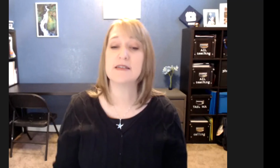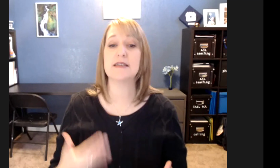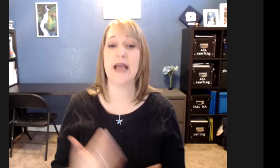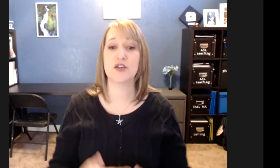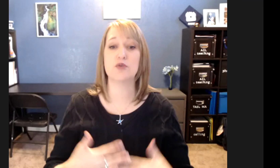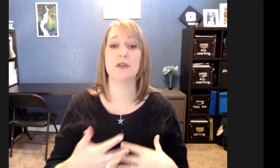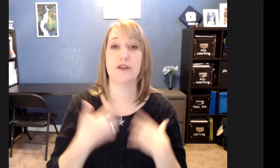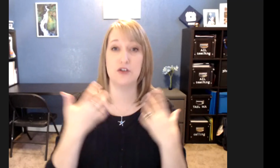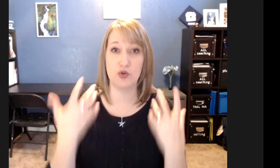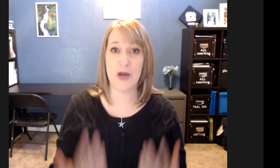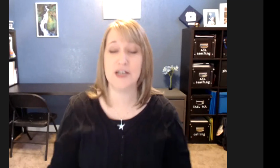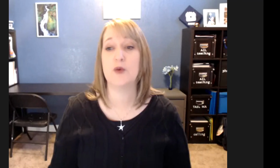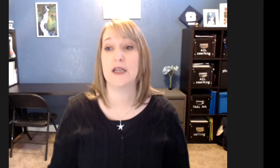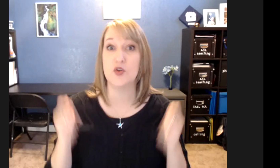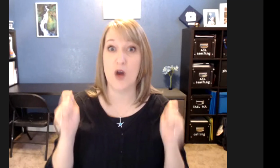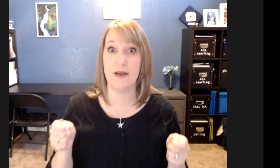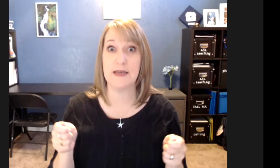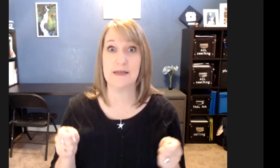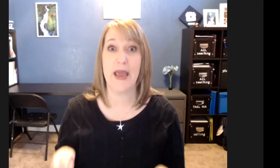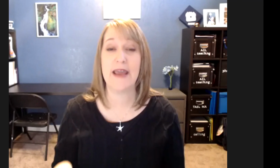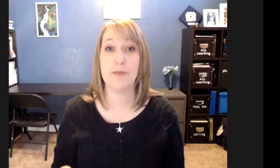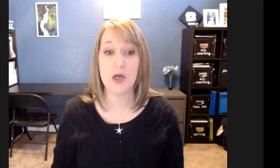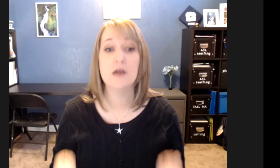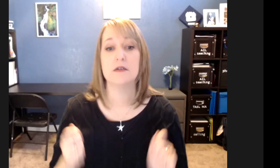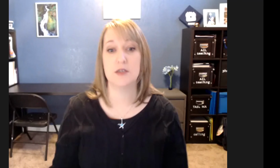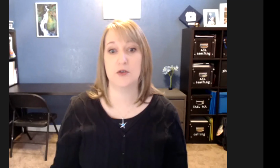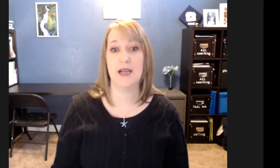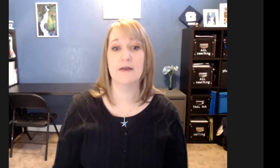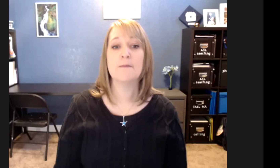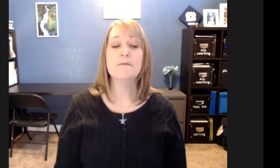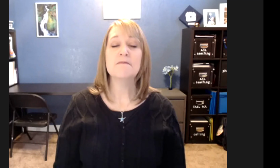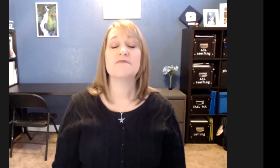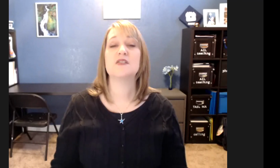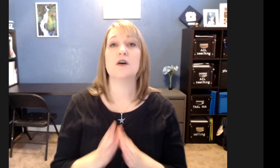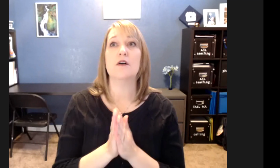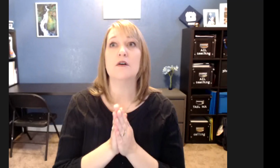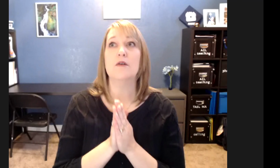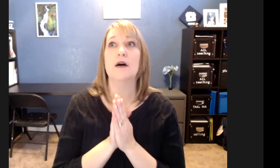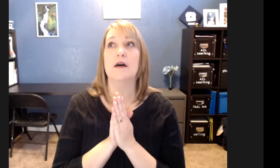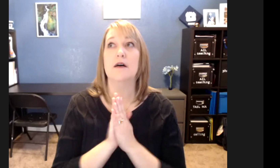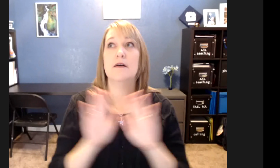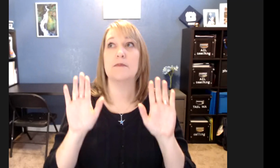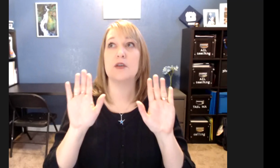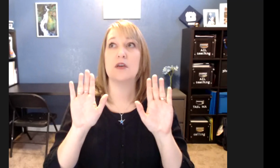is an actual, like, you graduated, you got a piece of paper degree. So you